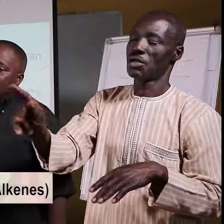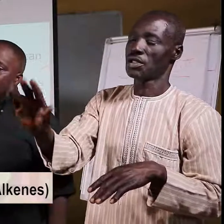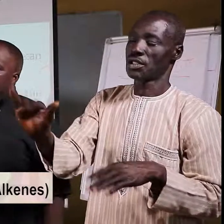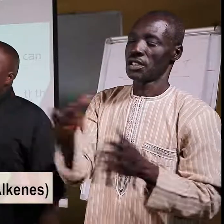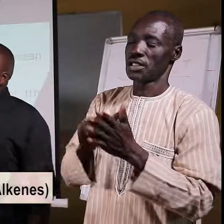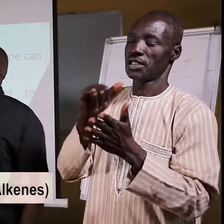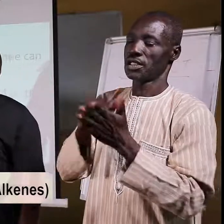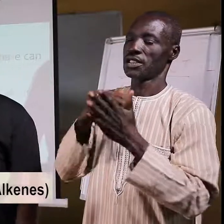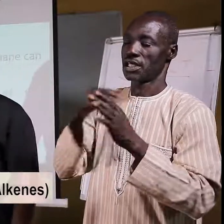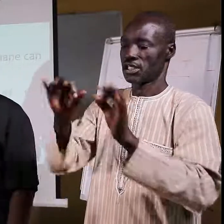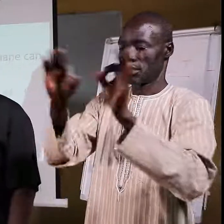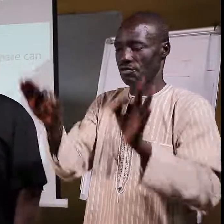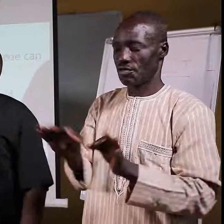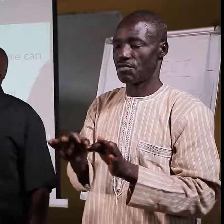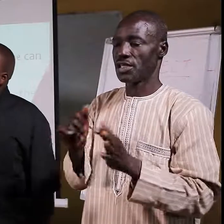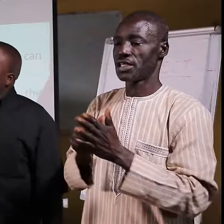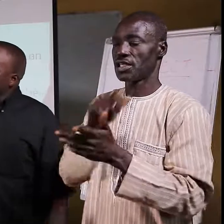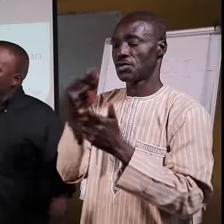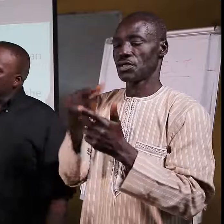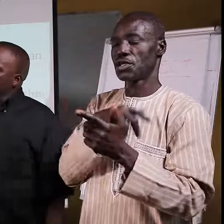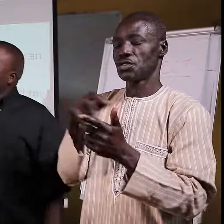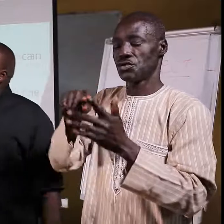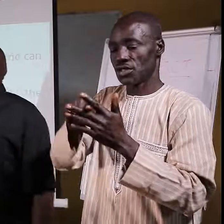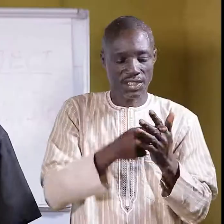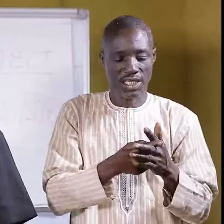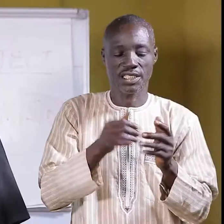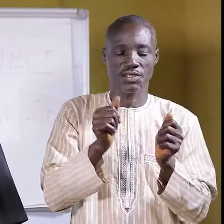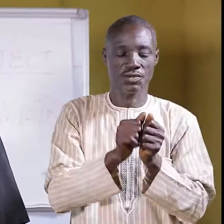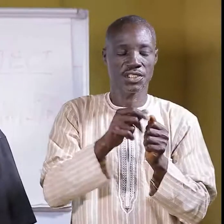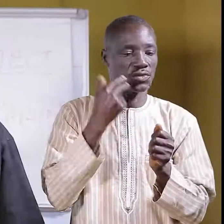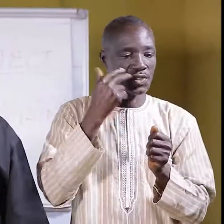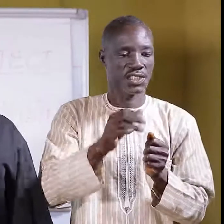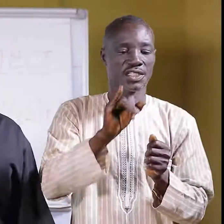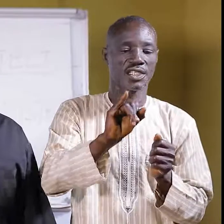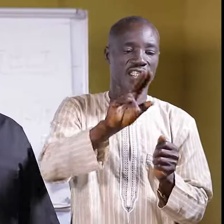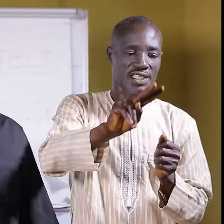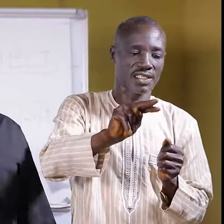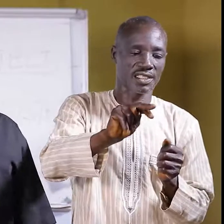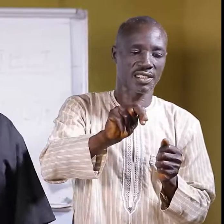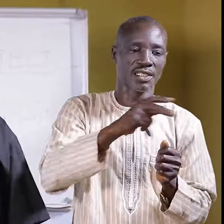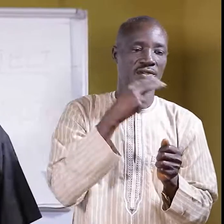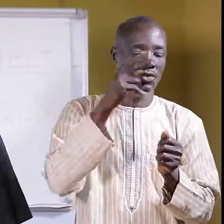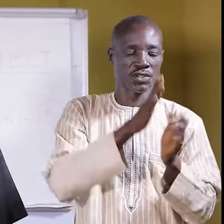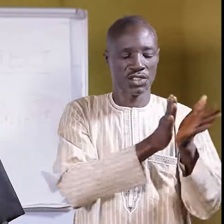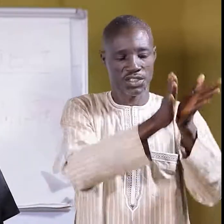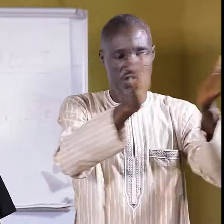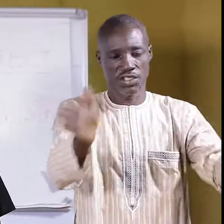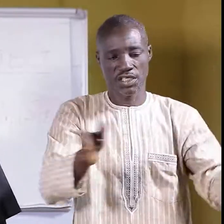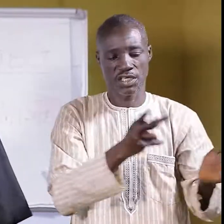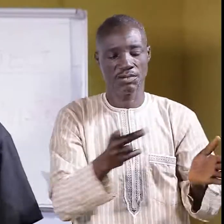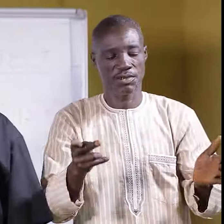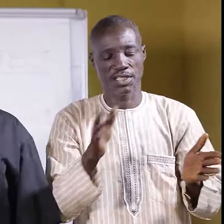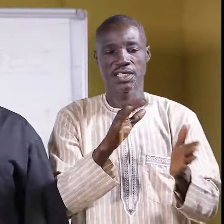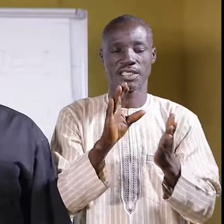CnH2n. We made mention when naming them, they end with a suffix "-ene". And again, we saw the general properties and their chemical